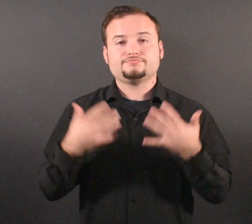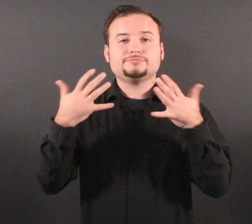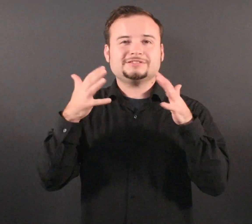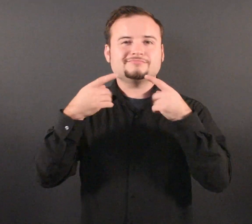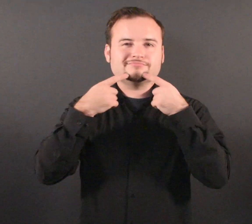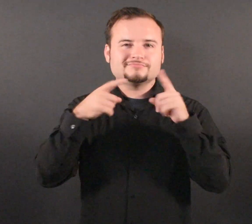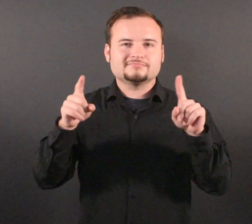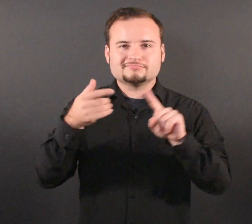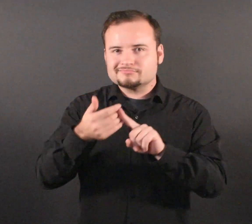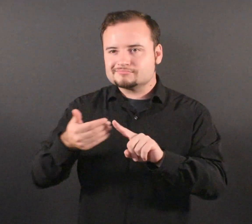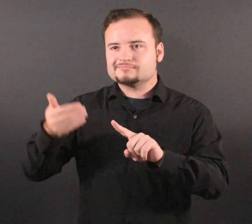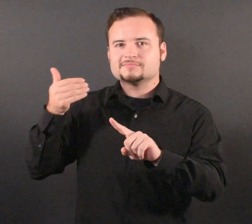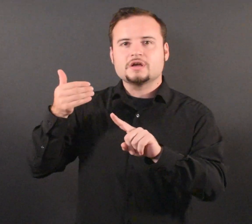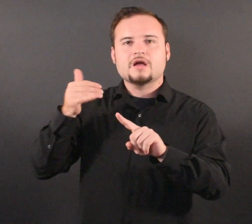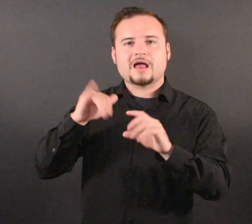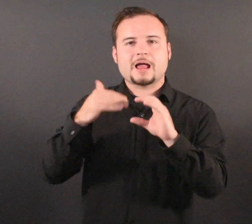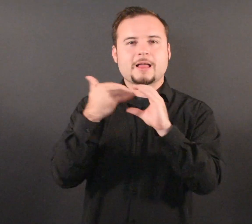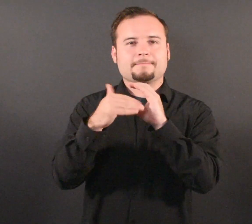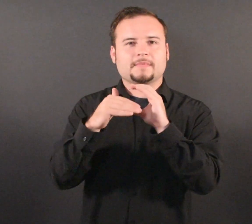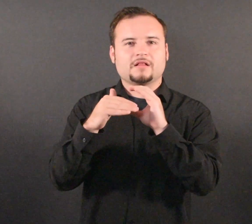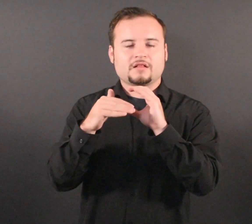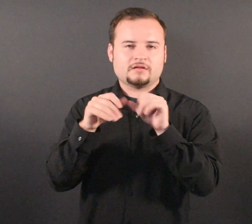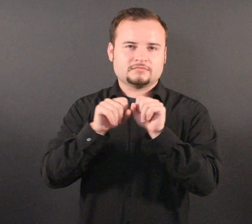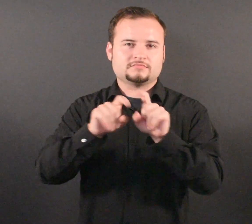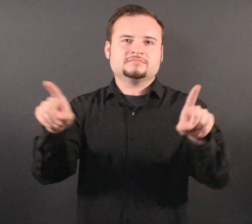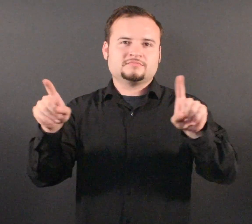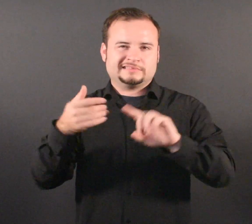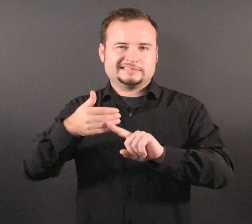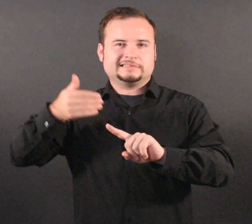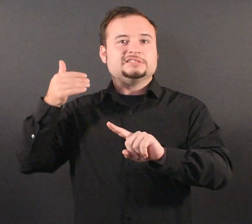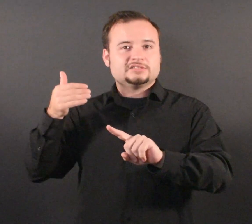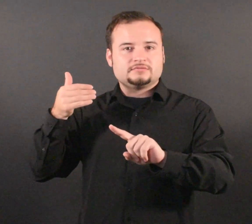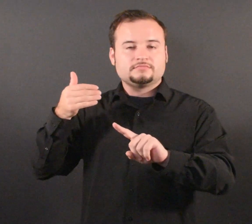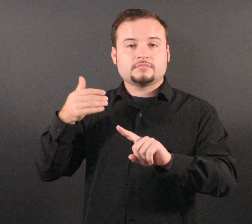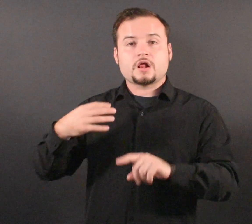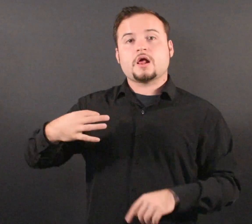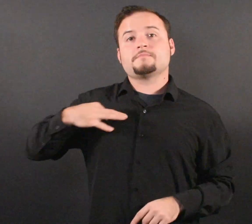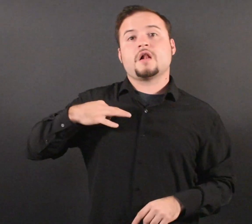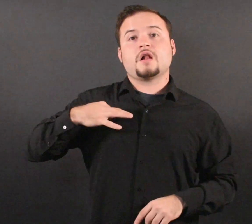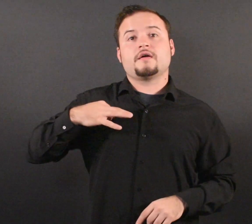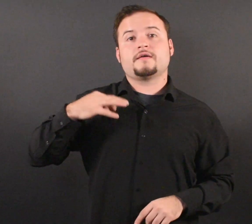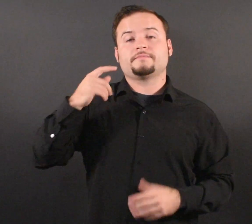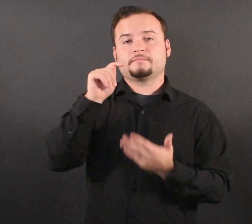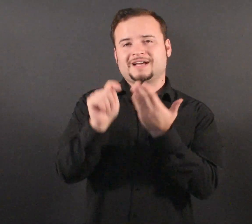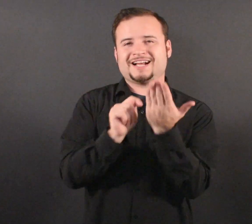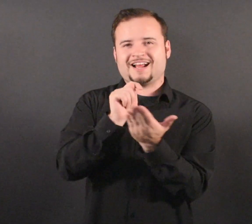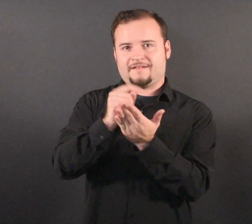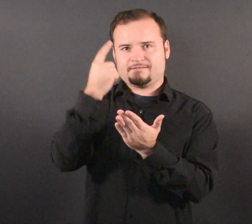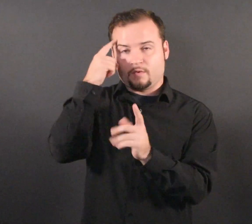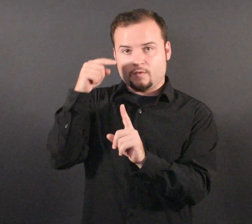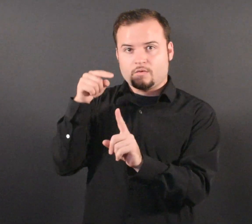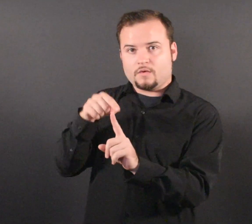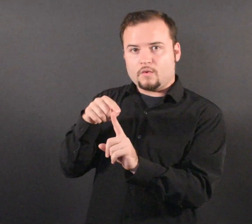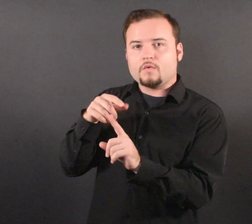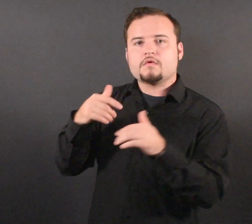As announced in the email earlier this week, the application period for the Young Women's Cabinet has